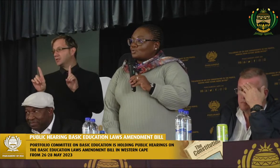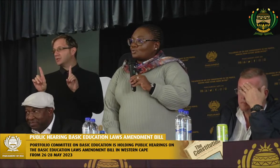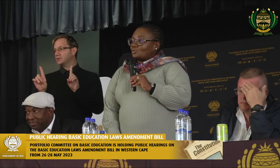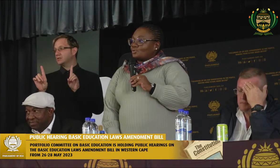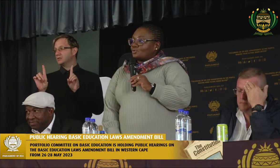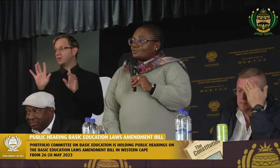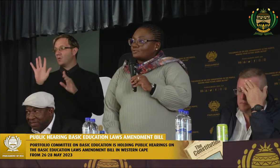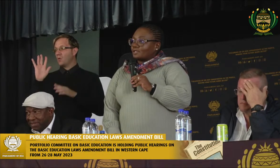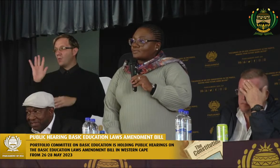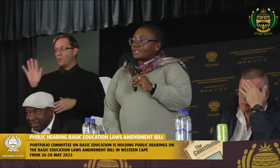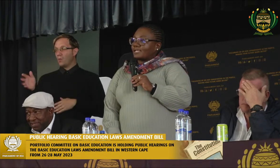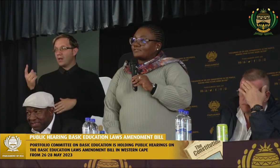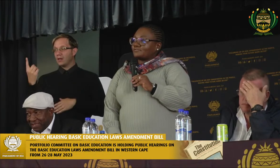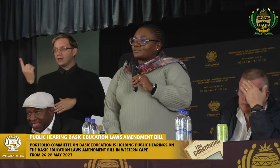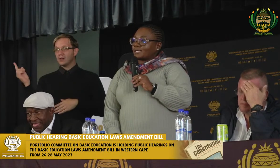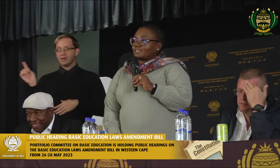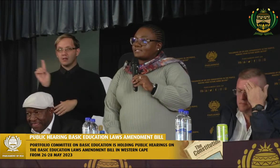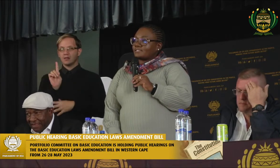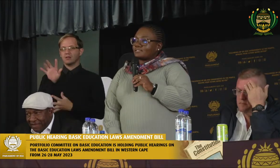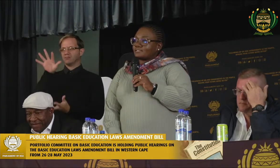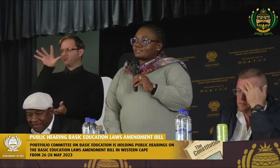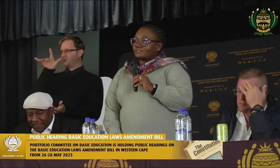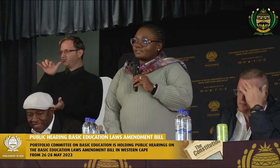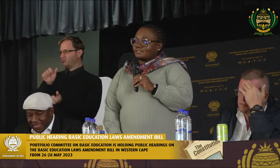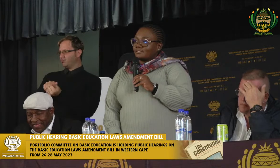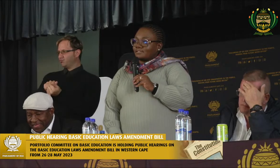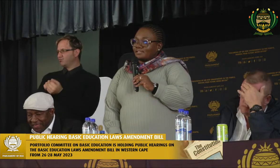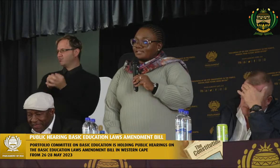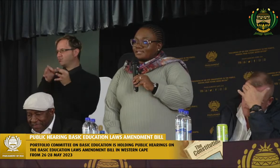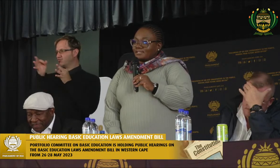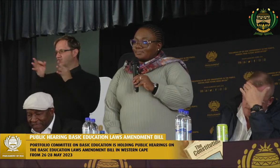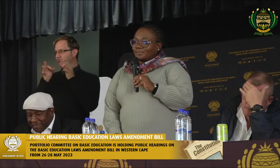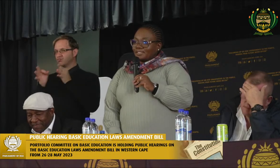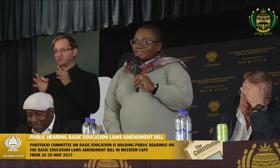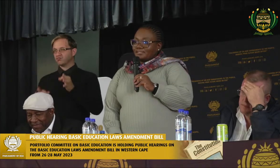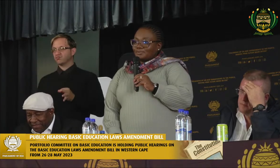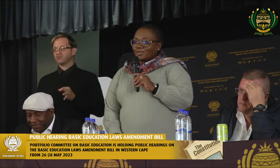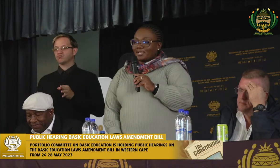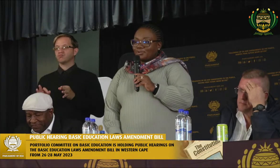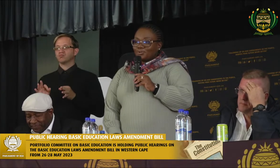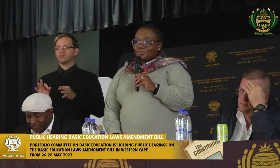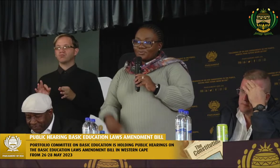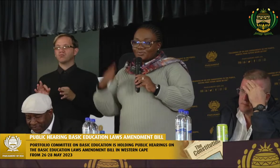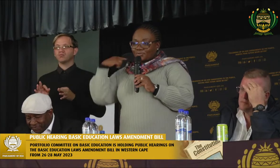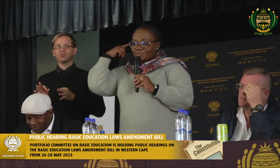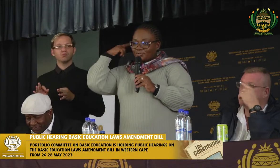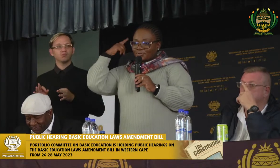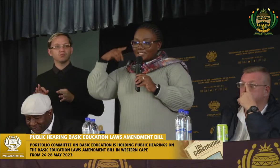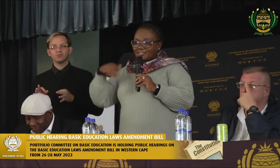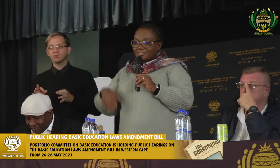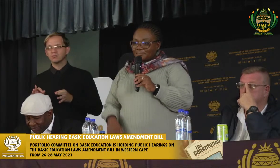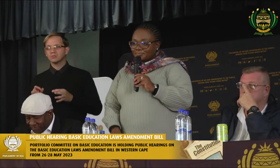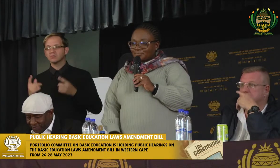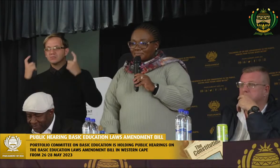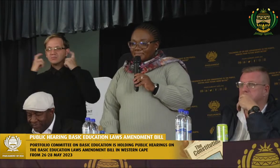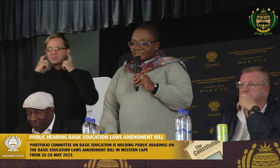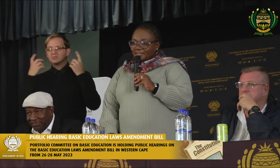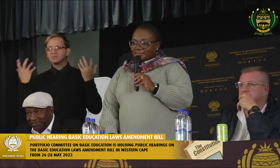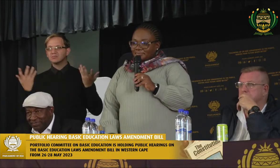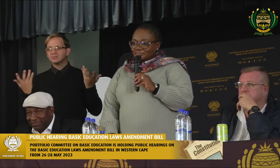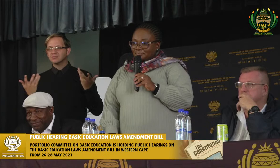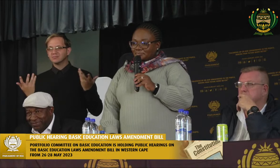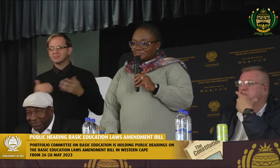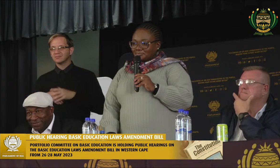to outline for us the bill. Where are your goeders?